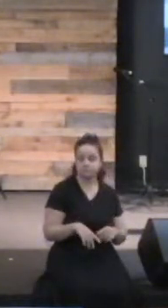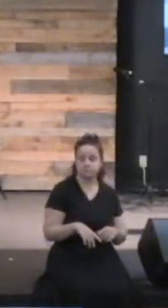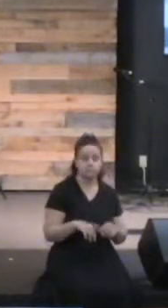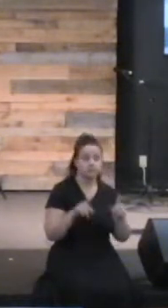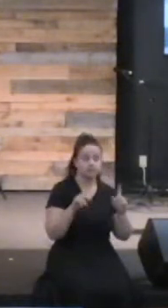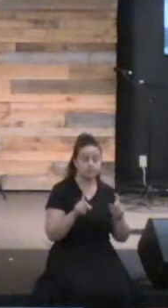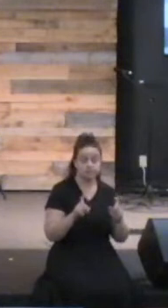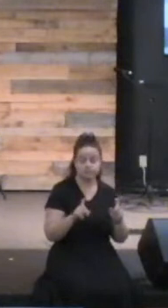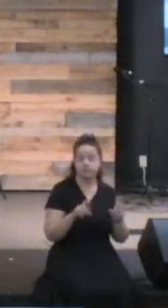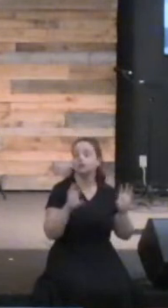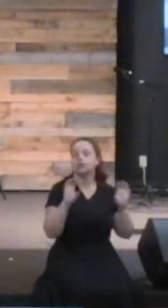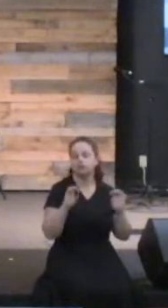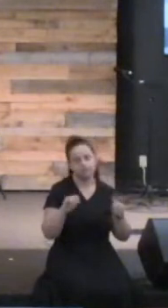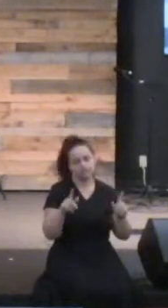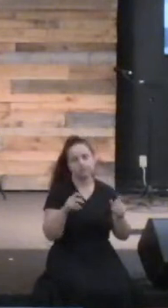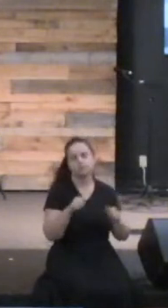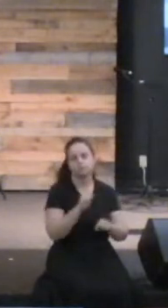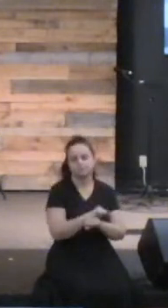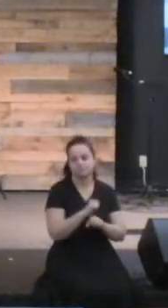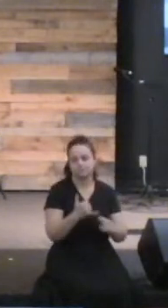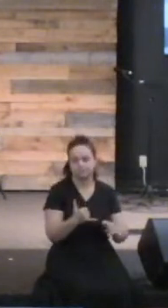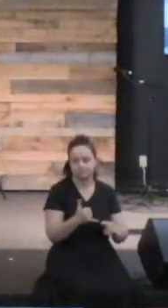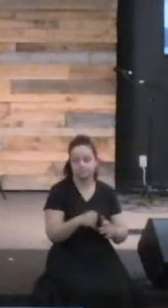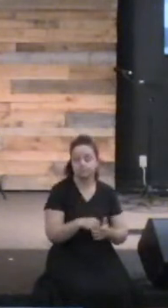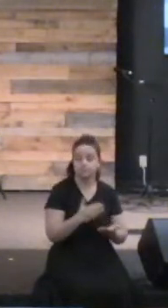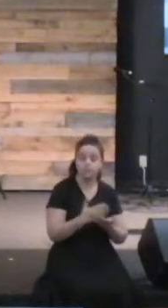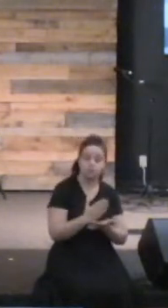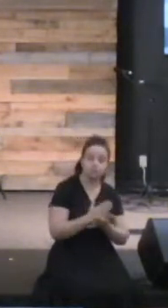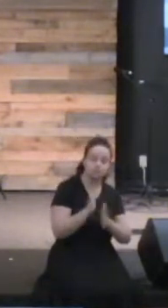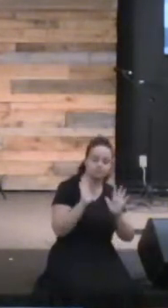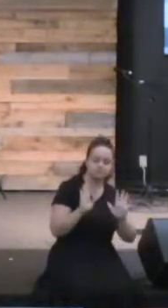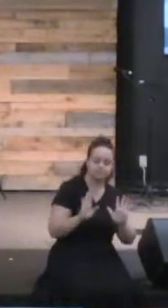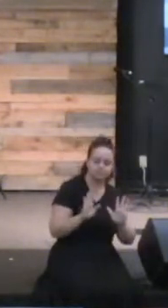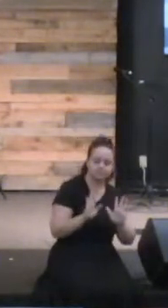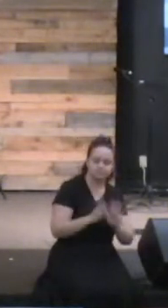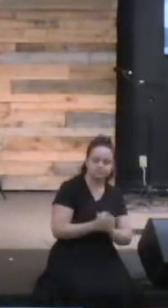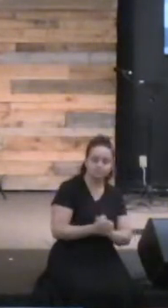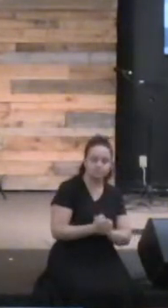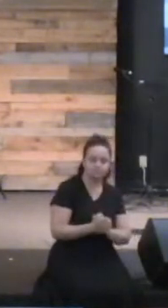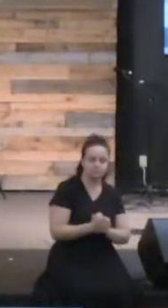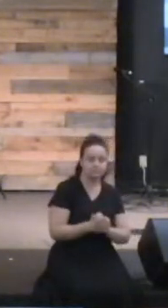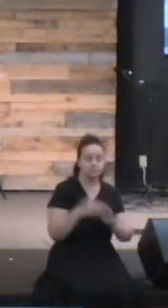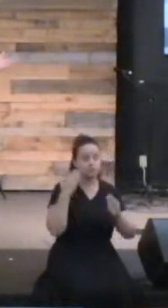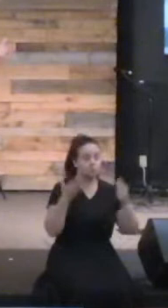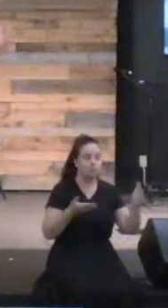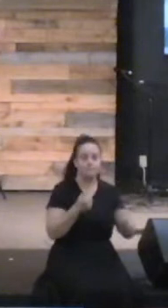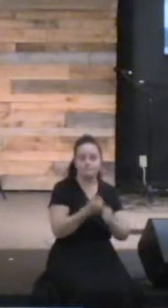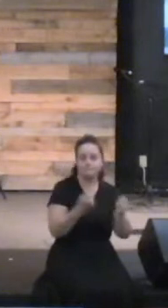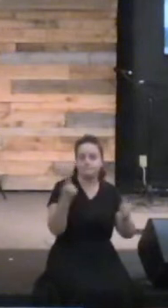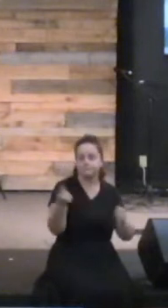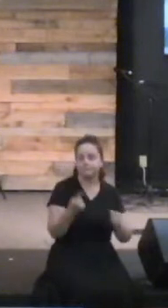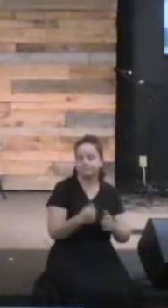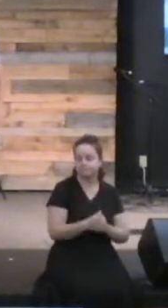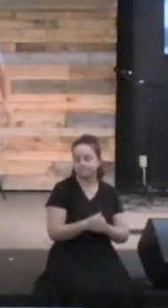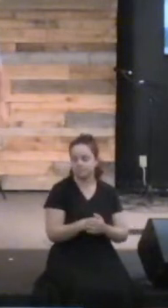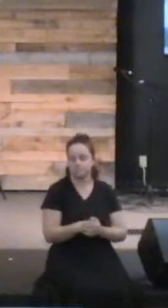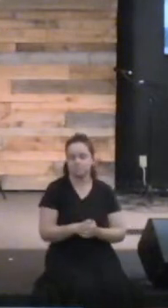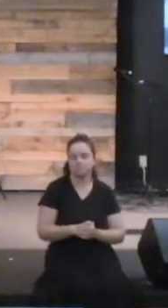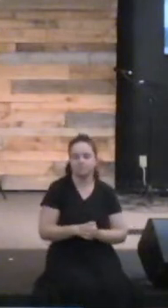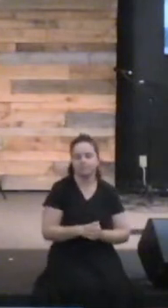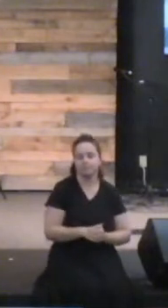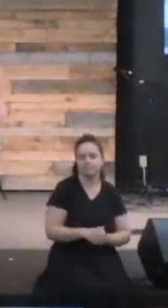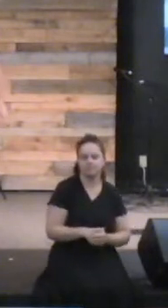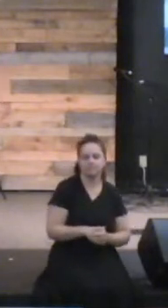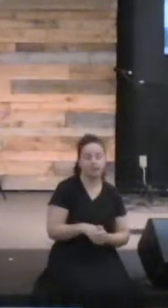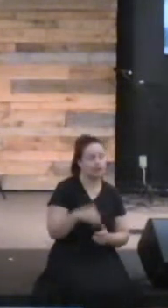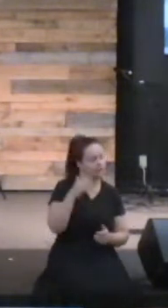okay there we go all right awesome awesome well welcome everyone it's uh it's boy I